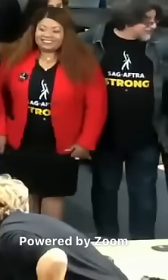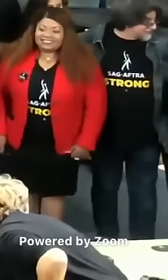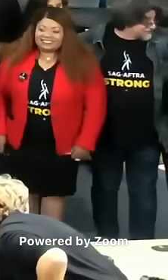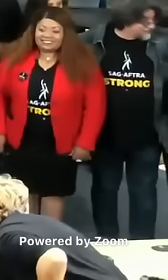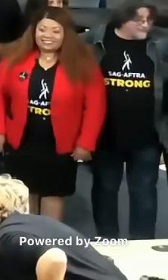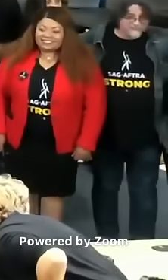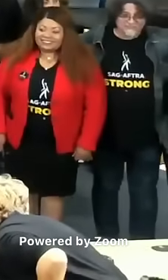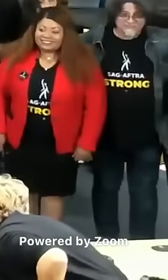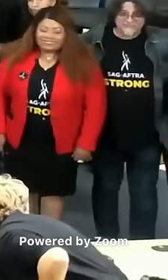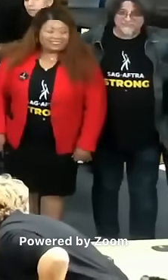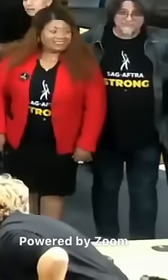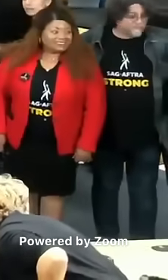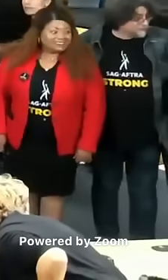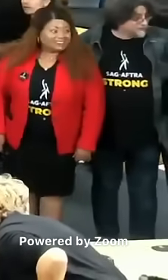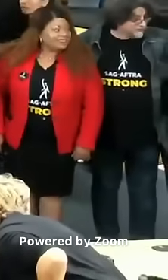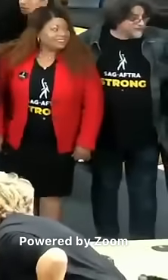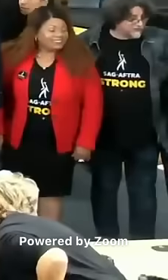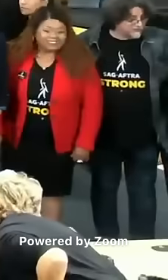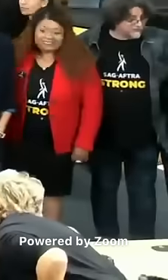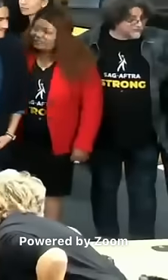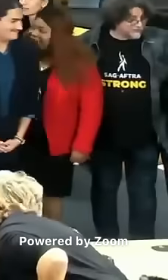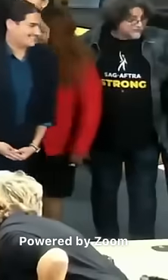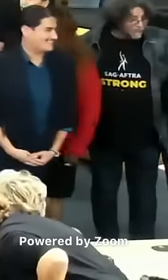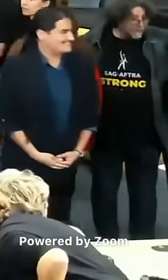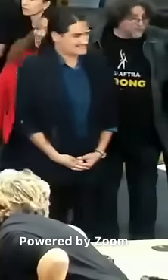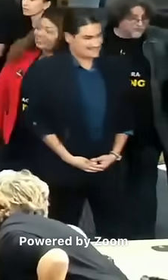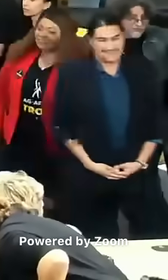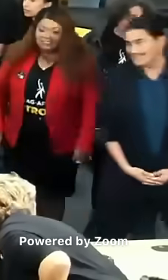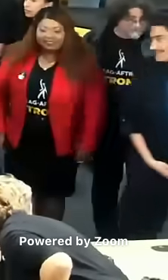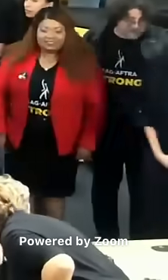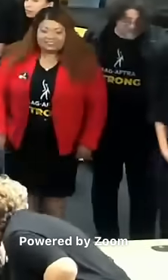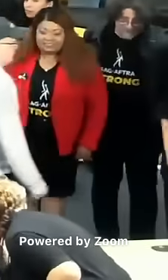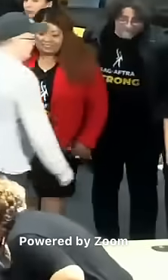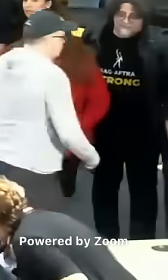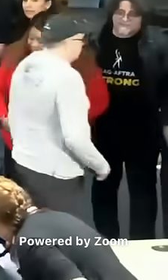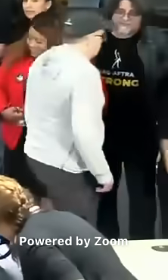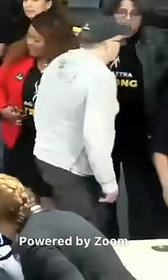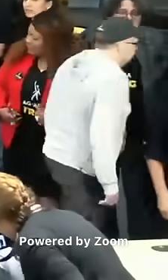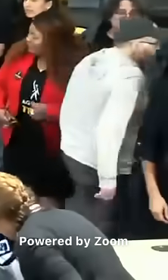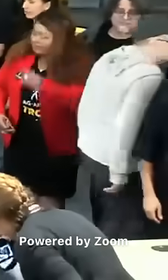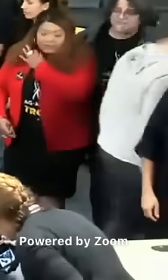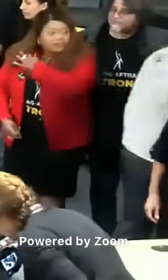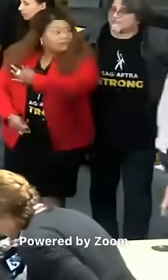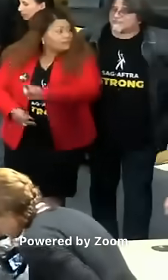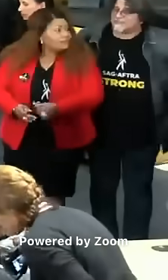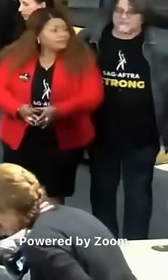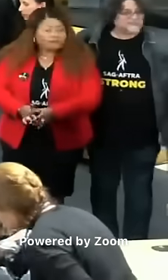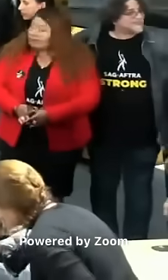Union rules, I have to let union staff do. All right, do we have Mike? Great.